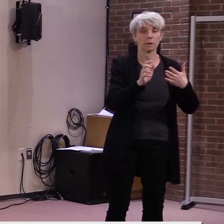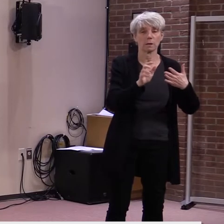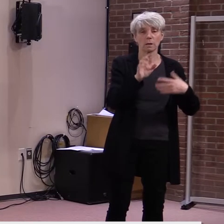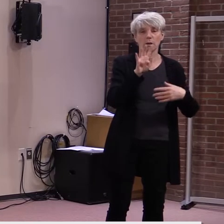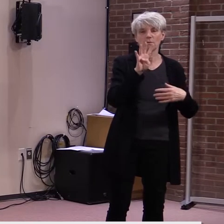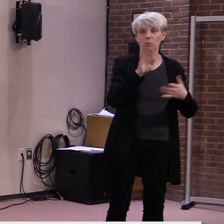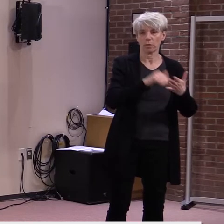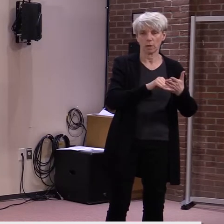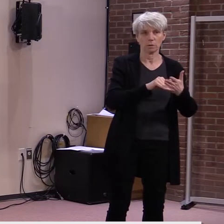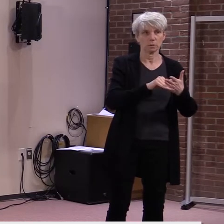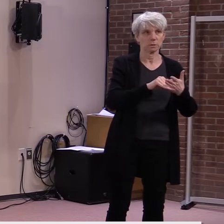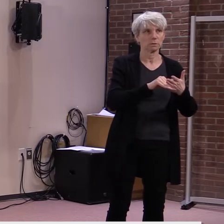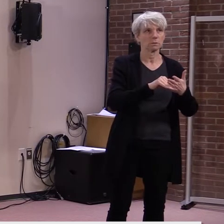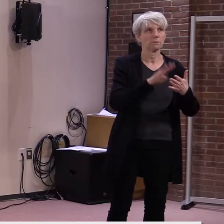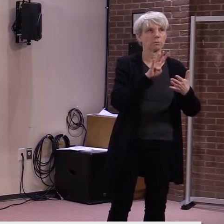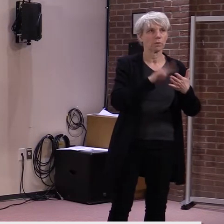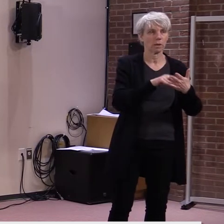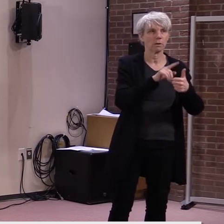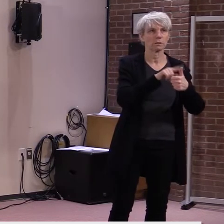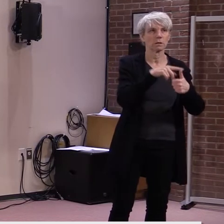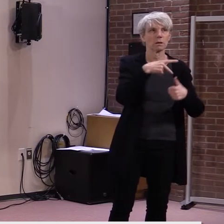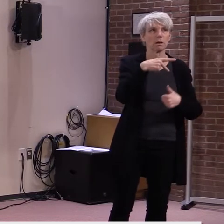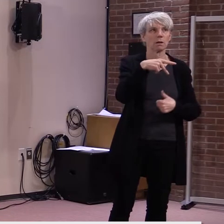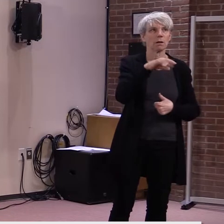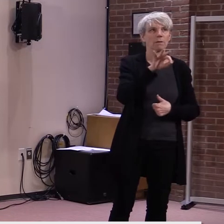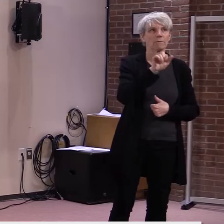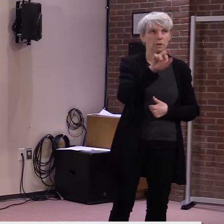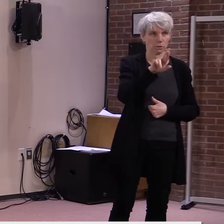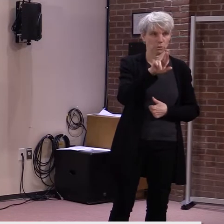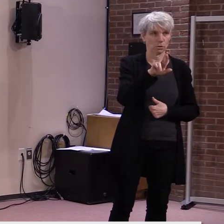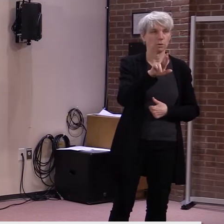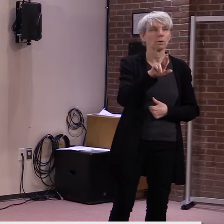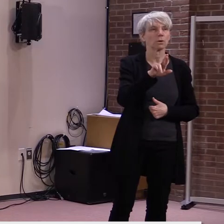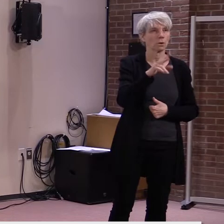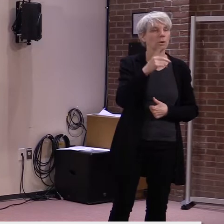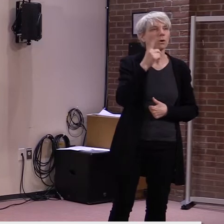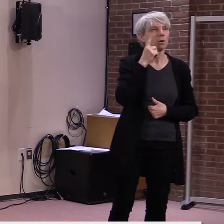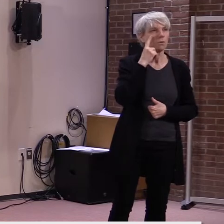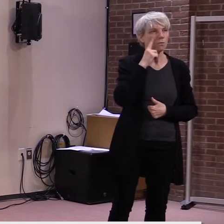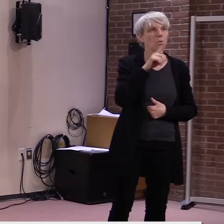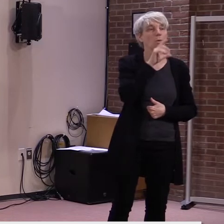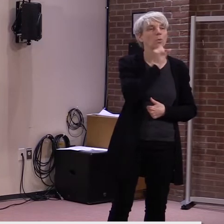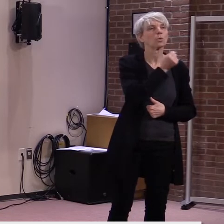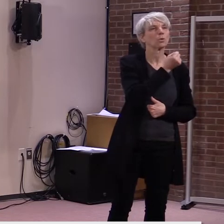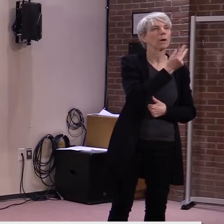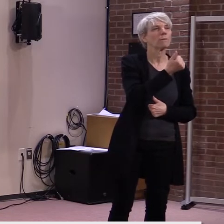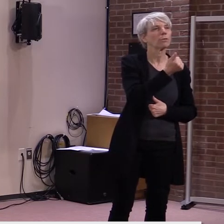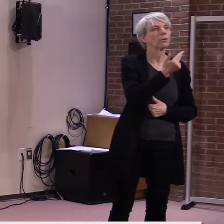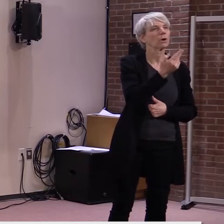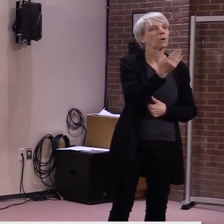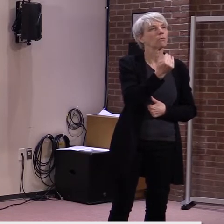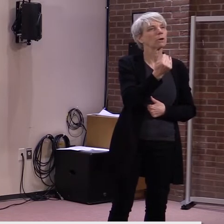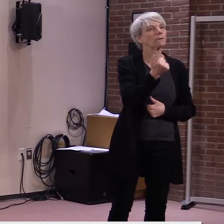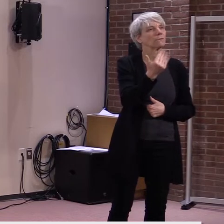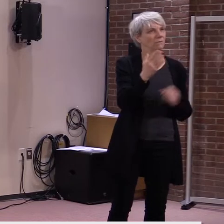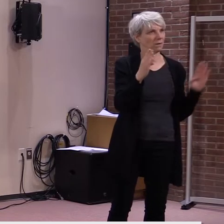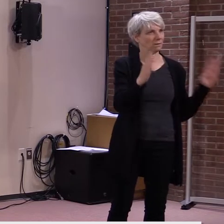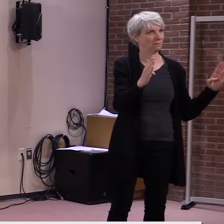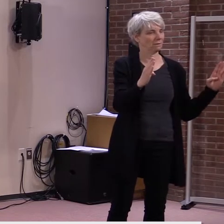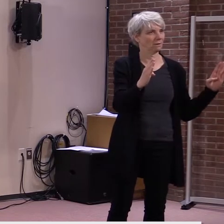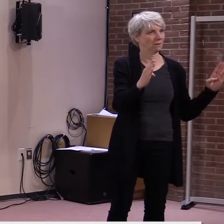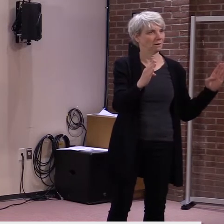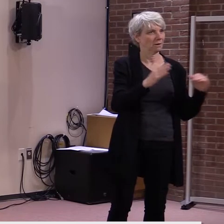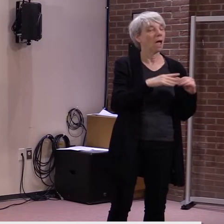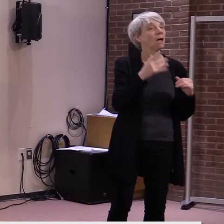roughly around 4,000 of Pfizer for the expanding group of 12 to 15. So, and that's